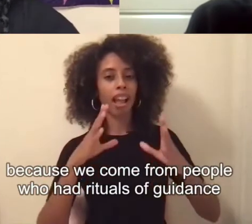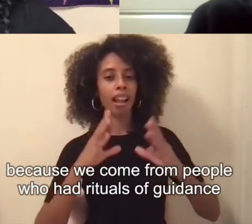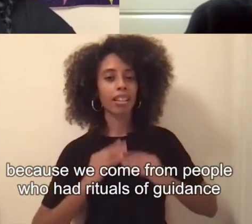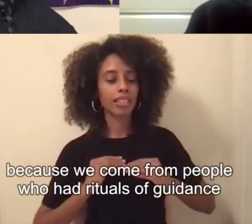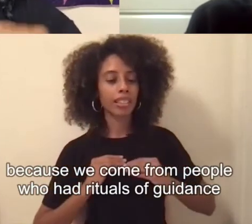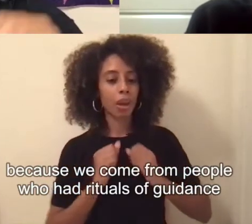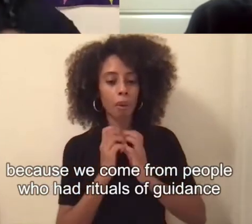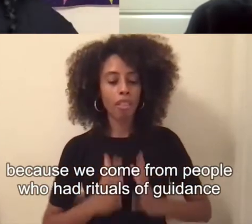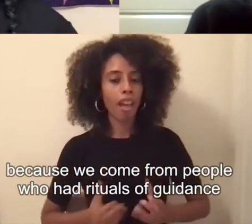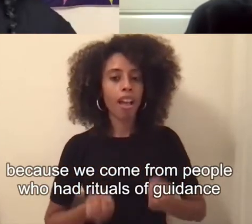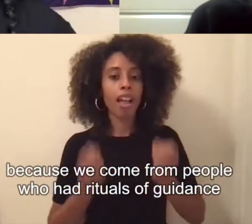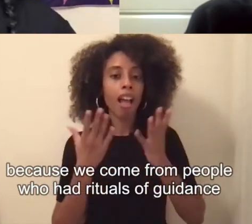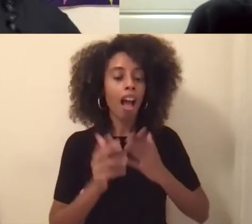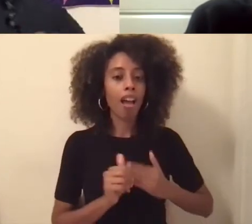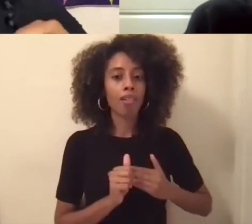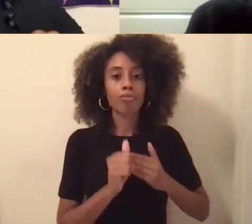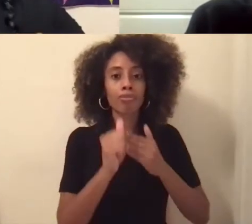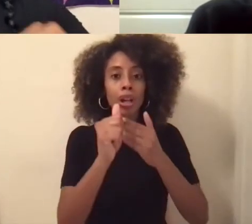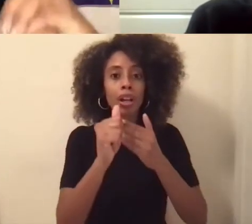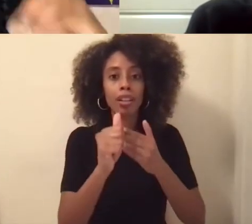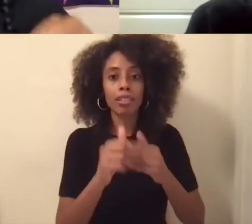people who had